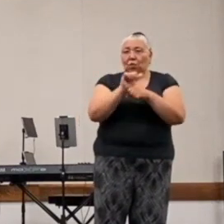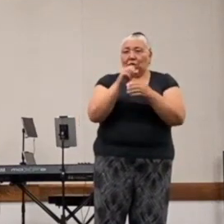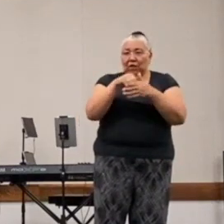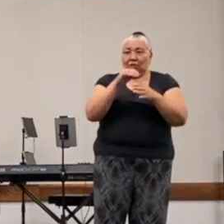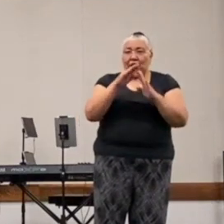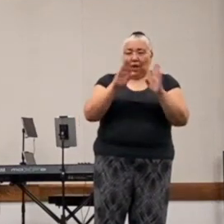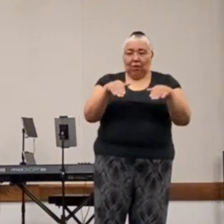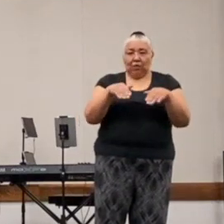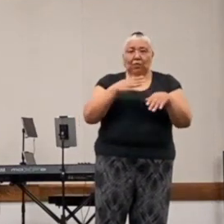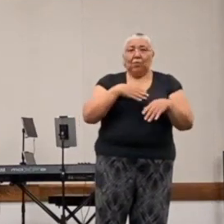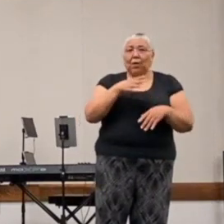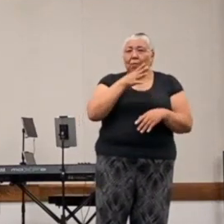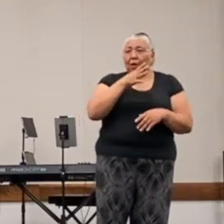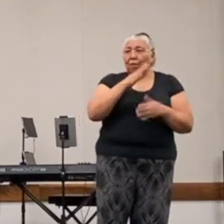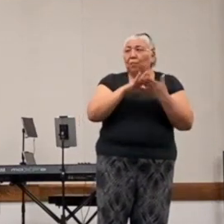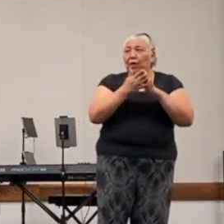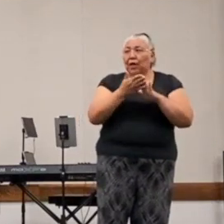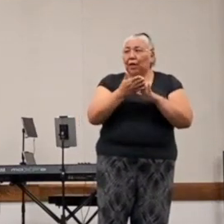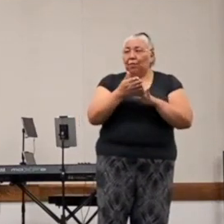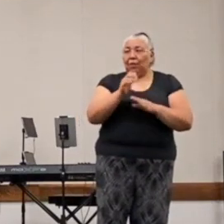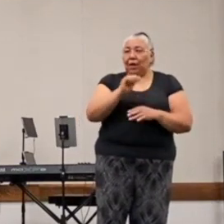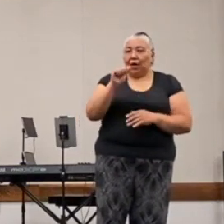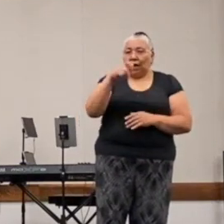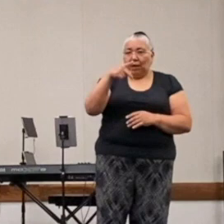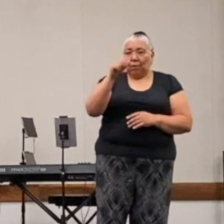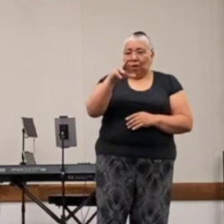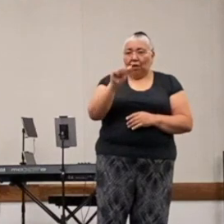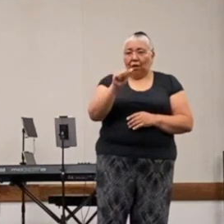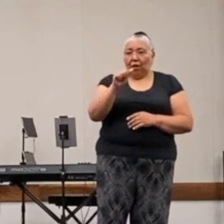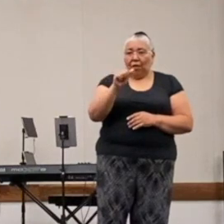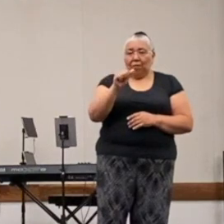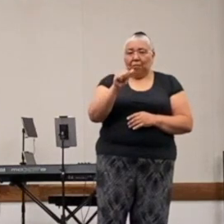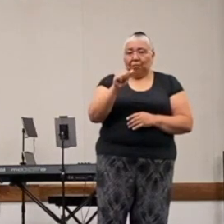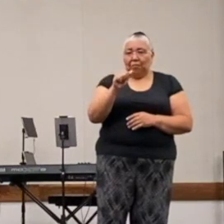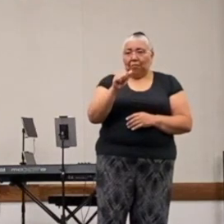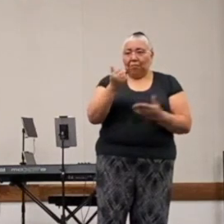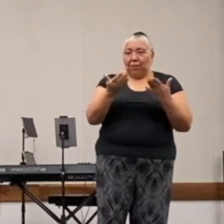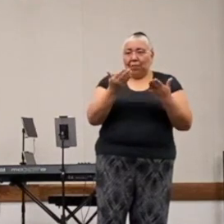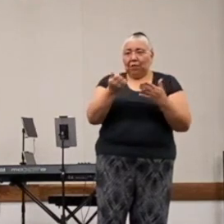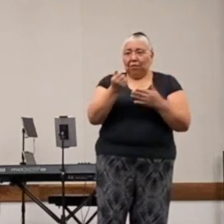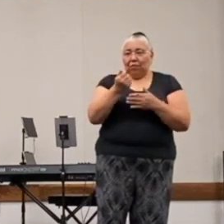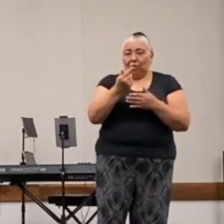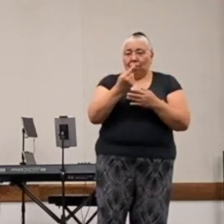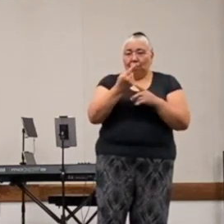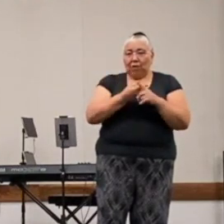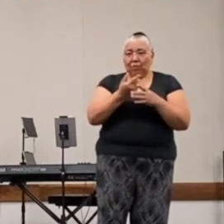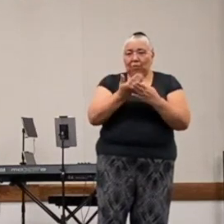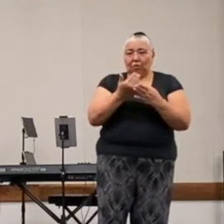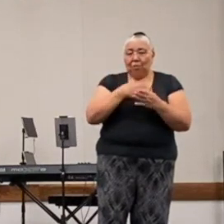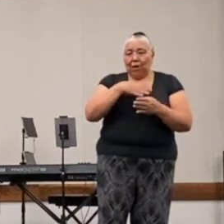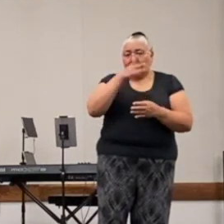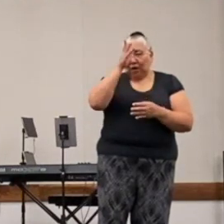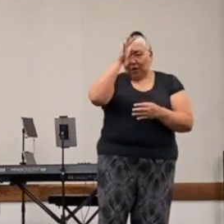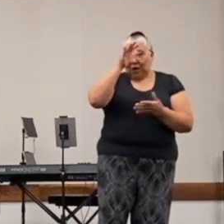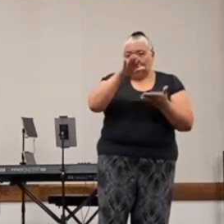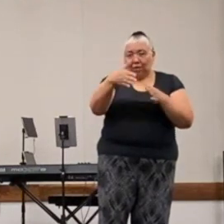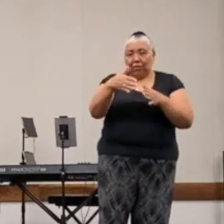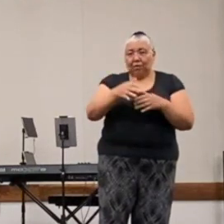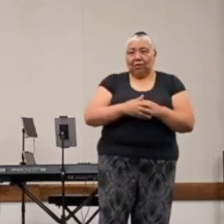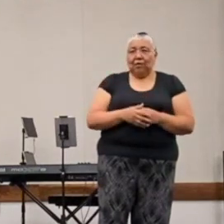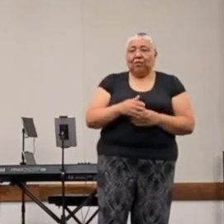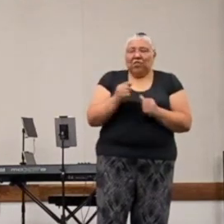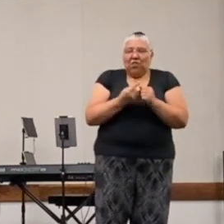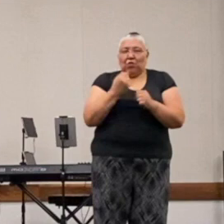house. Now, my mom, she became a para about maybe a couple months before my dad passed away. That was her first job